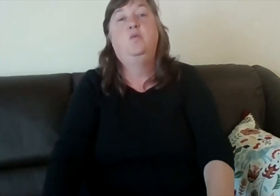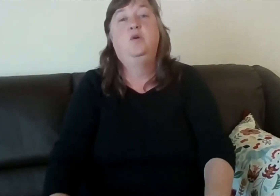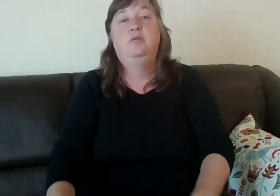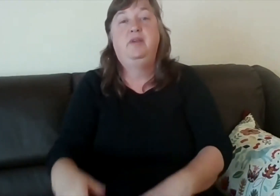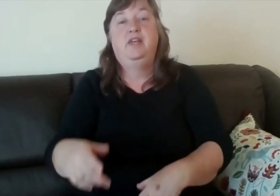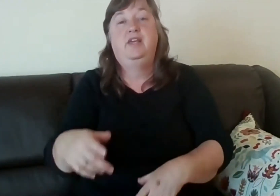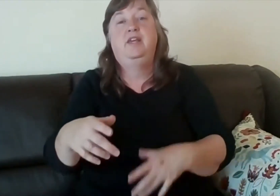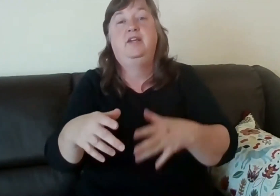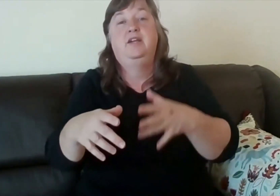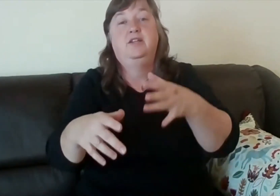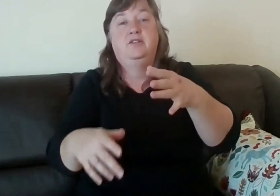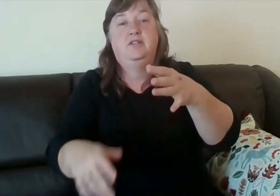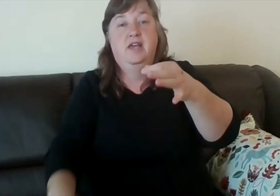would be to take,